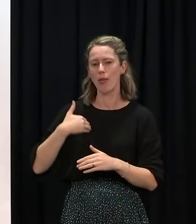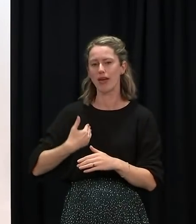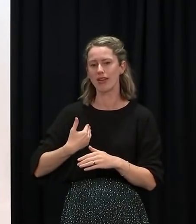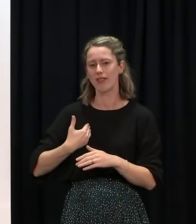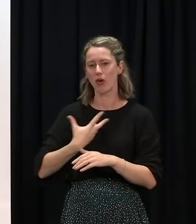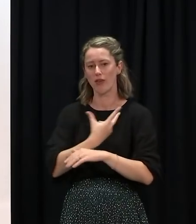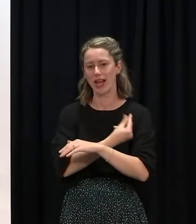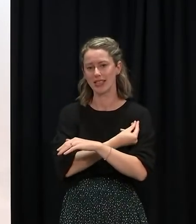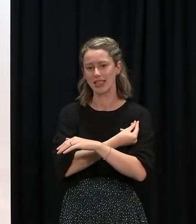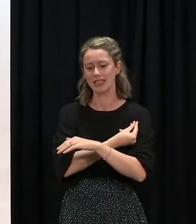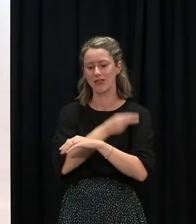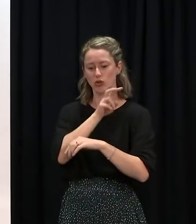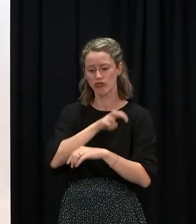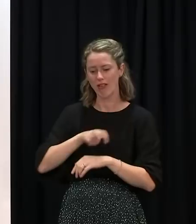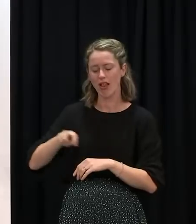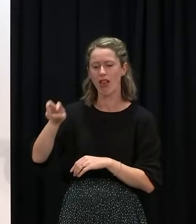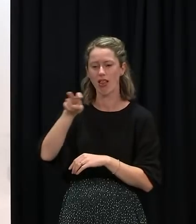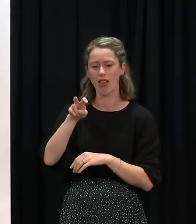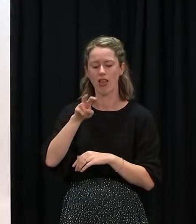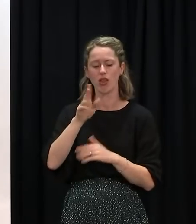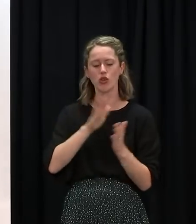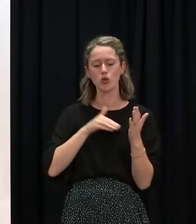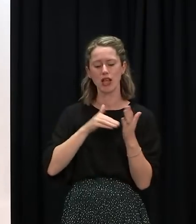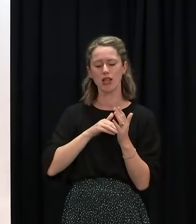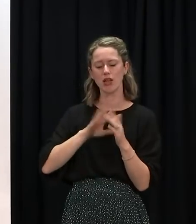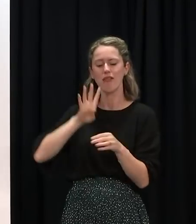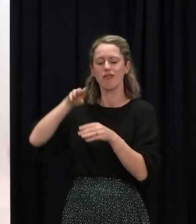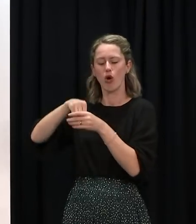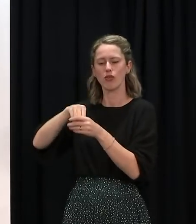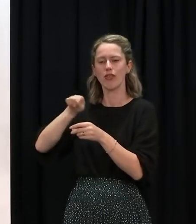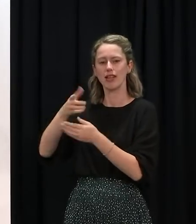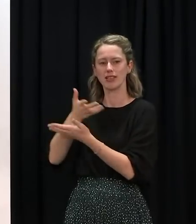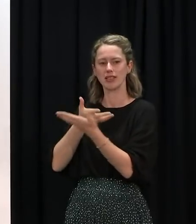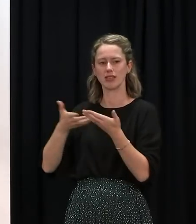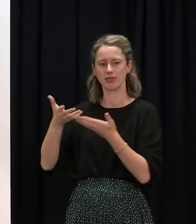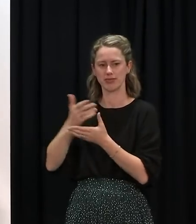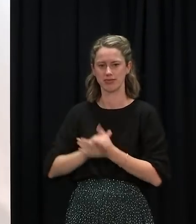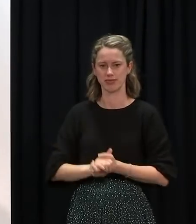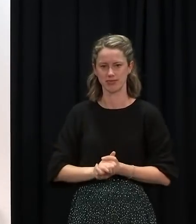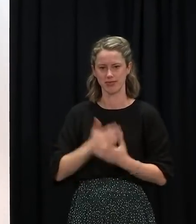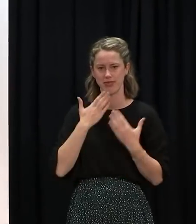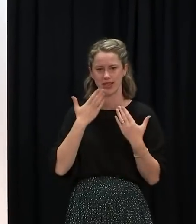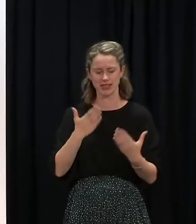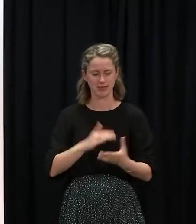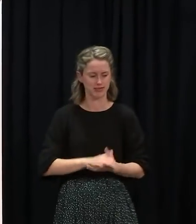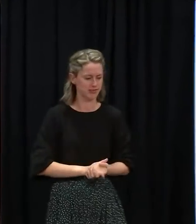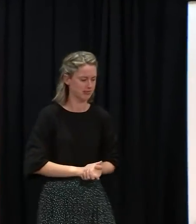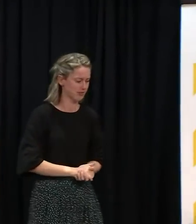vaccines in order to travel, and we are certainly involved in those discussions. Thanks.